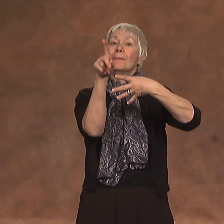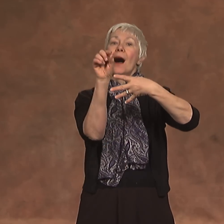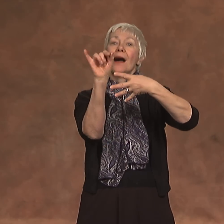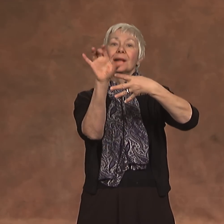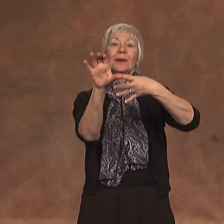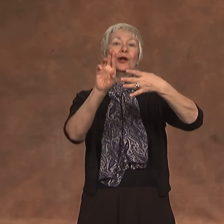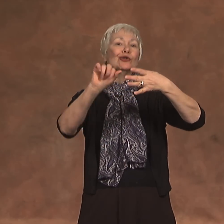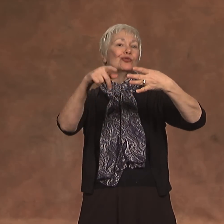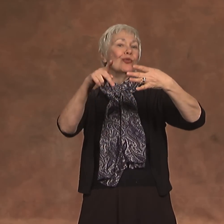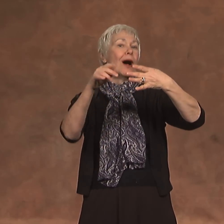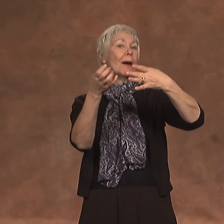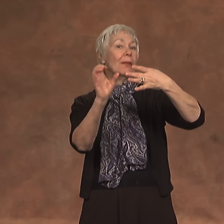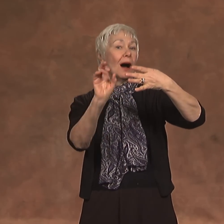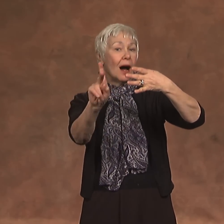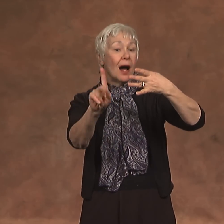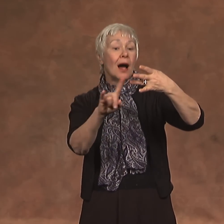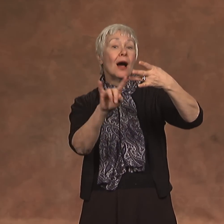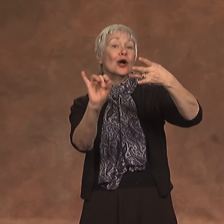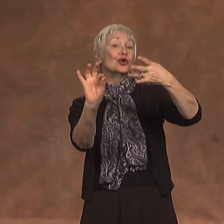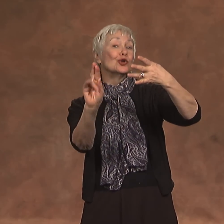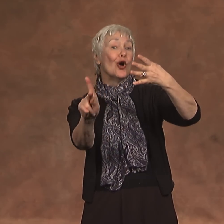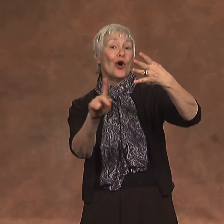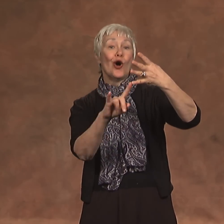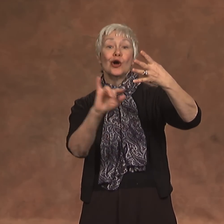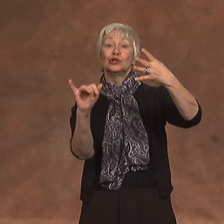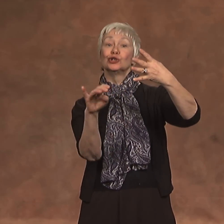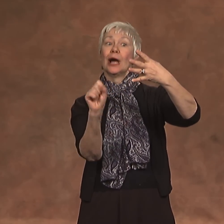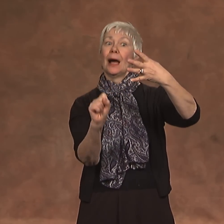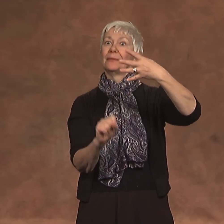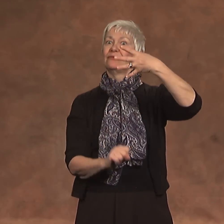the Potomac, the Rappahannock, York, and James.